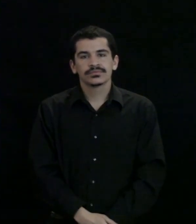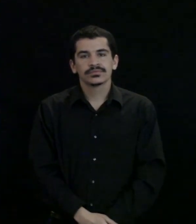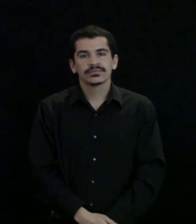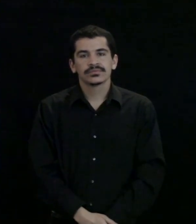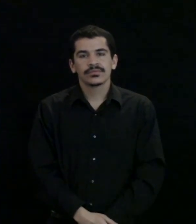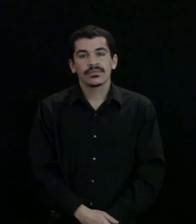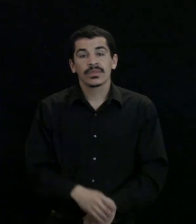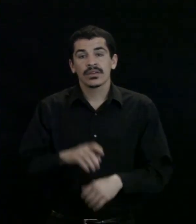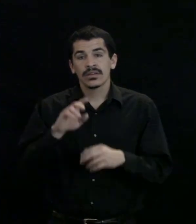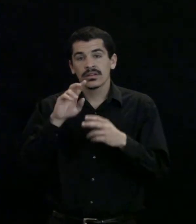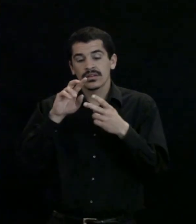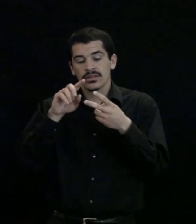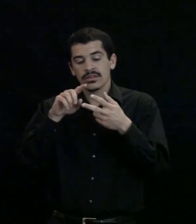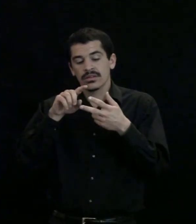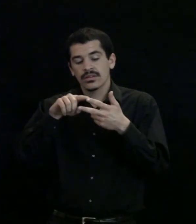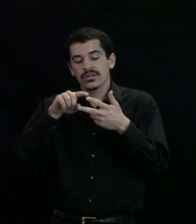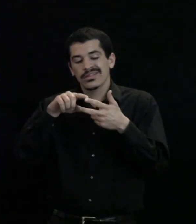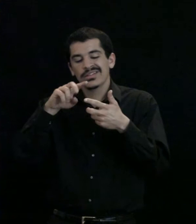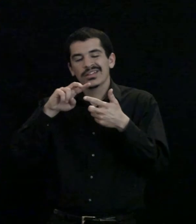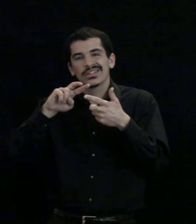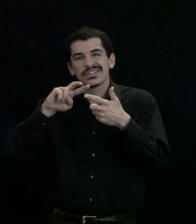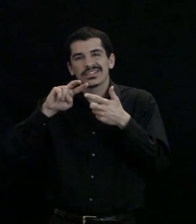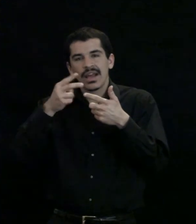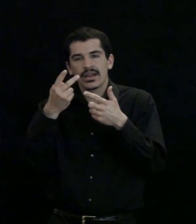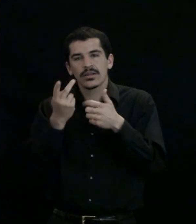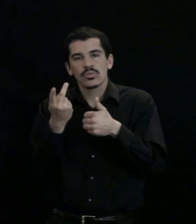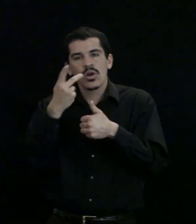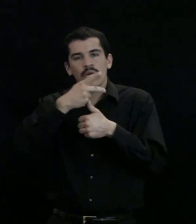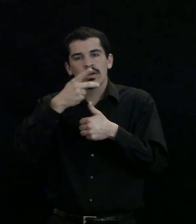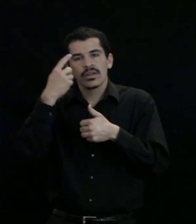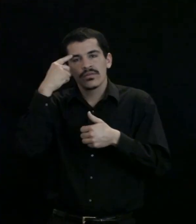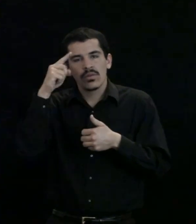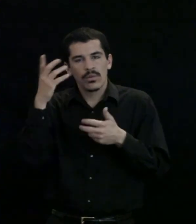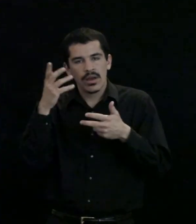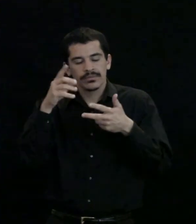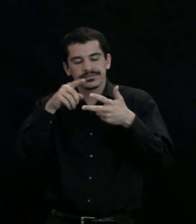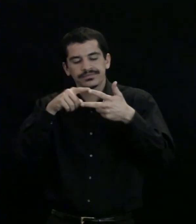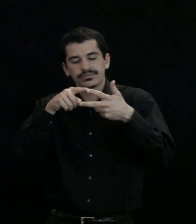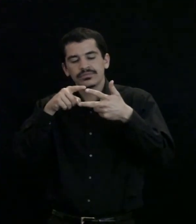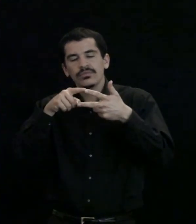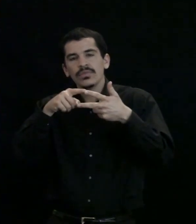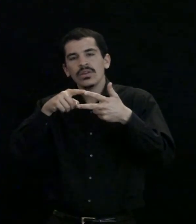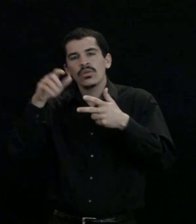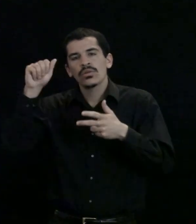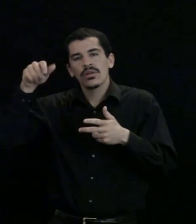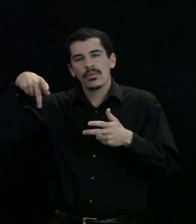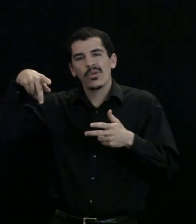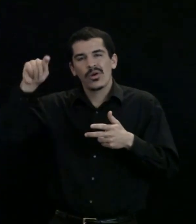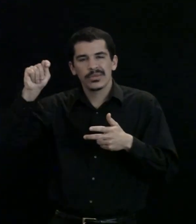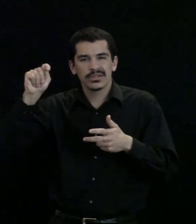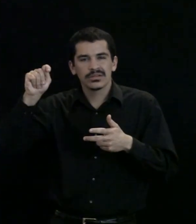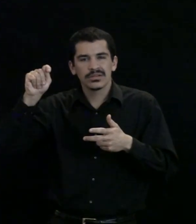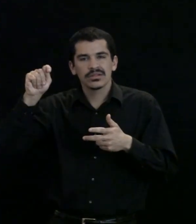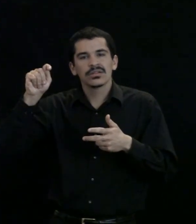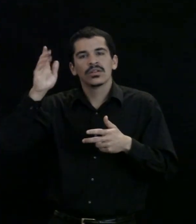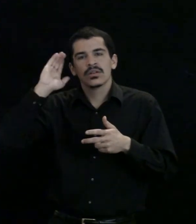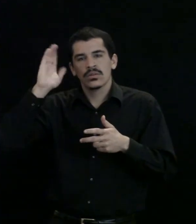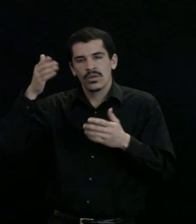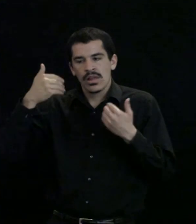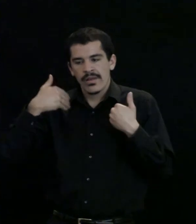The second priority is for residential space that would have